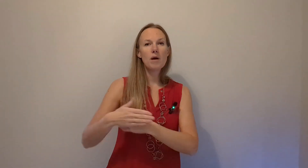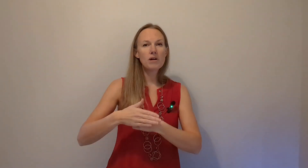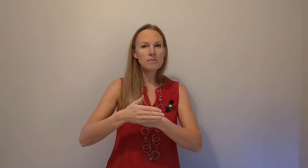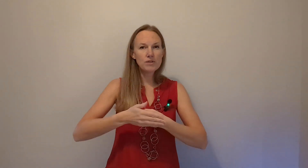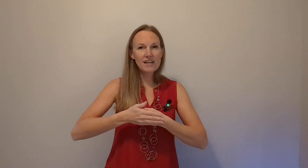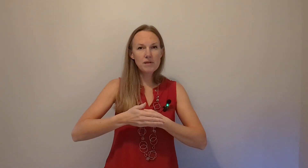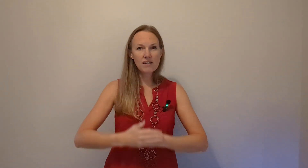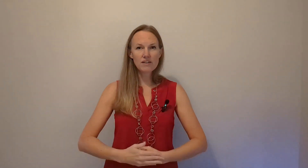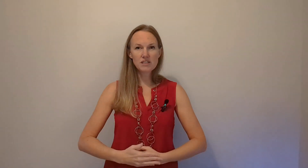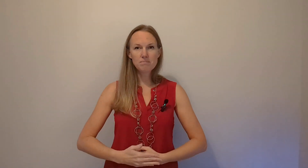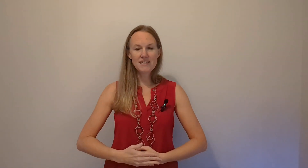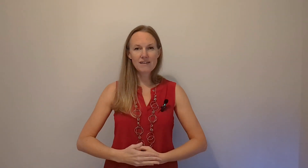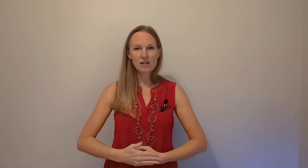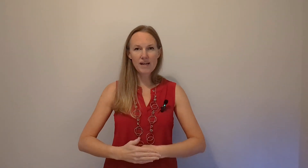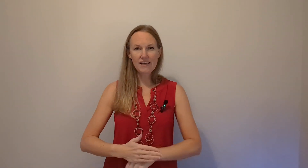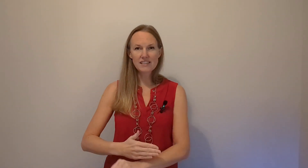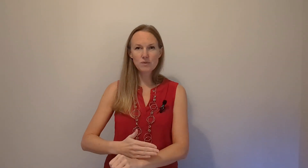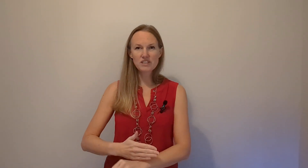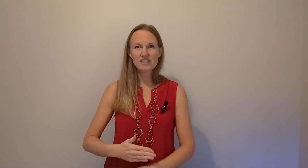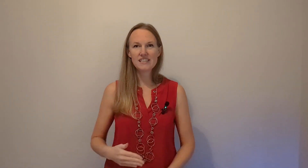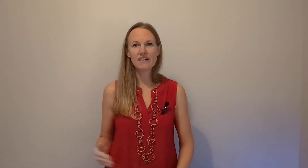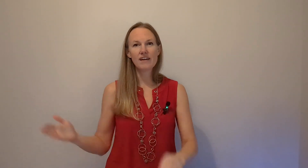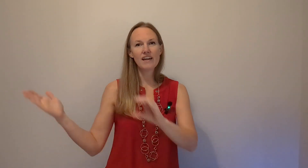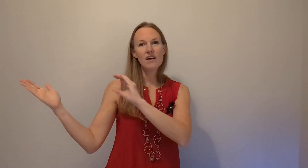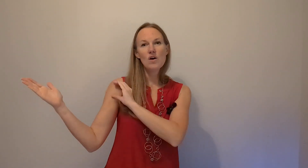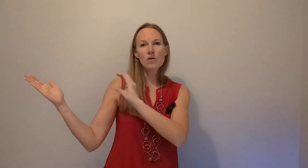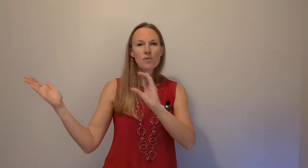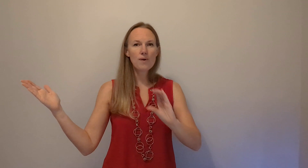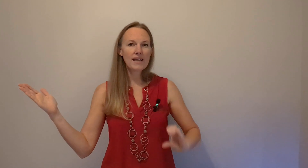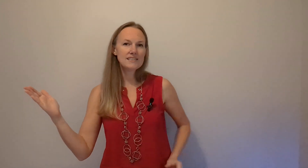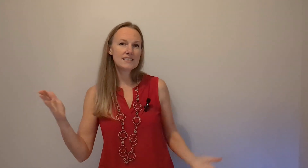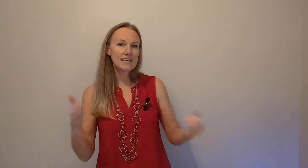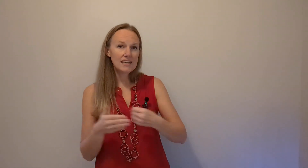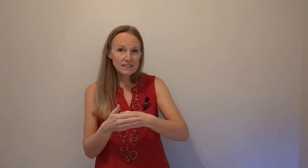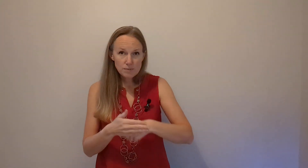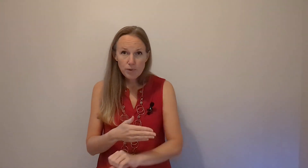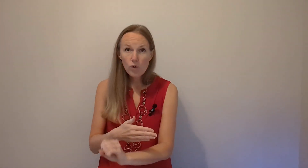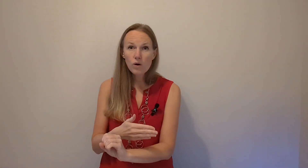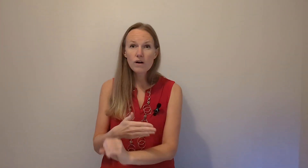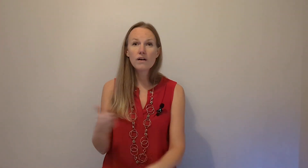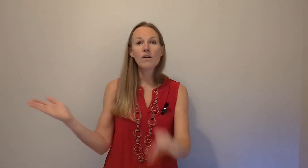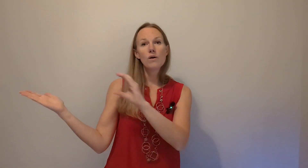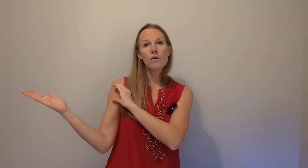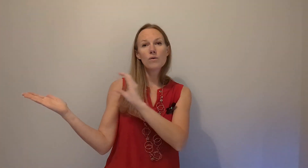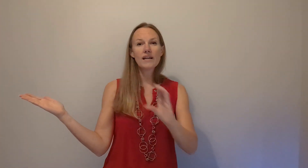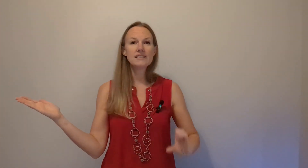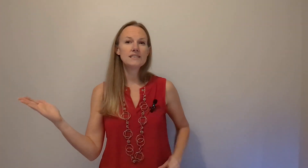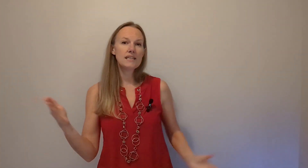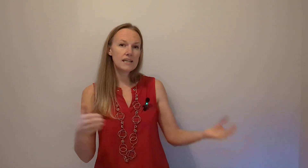remember, I'm doing it up here. You should be down at your belly. I just want you to see it, okay? Christ is born. Christ